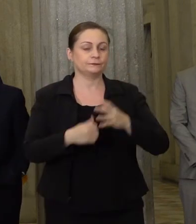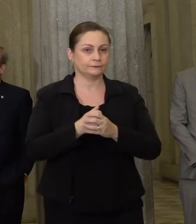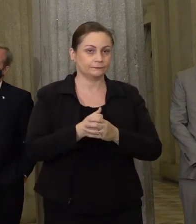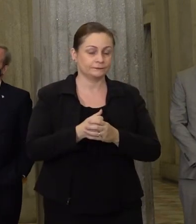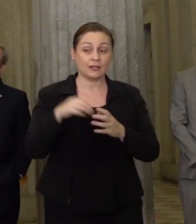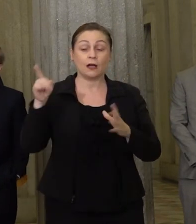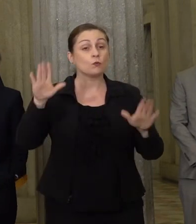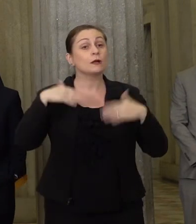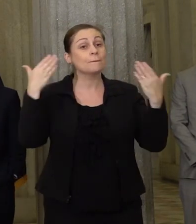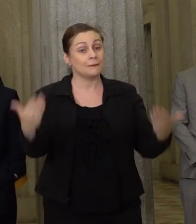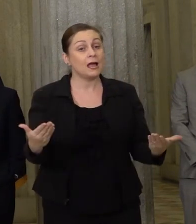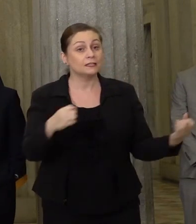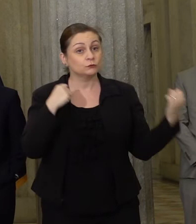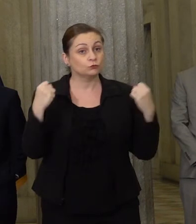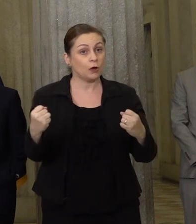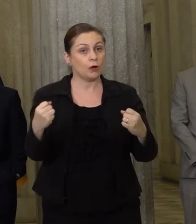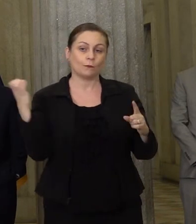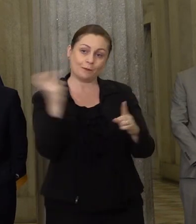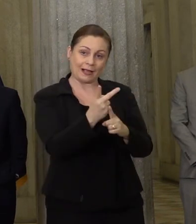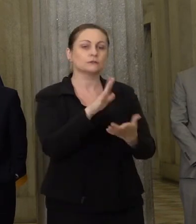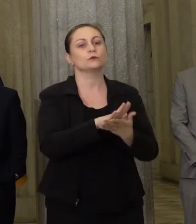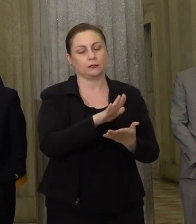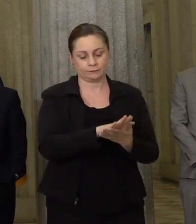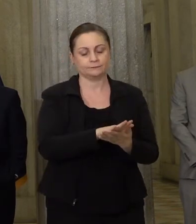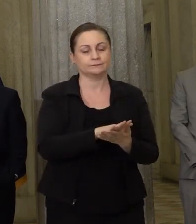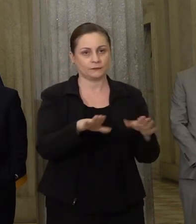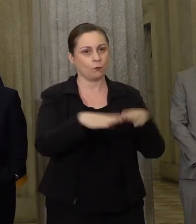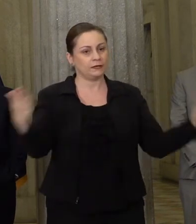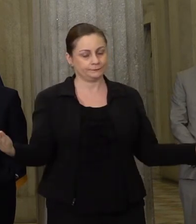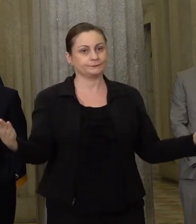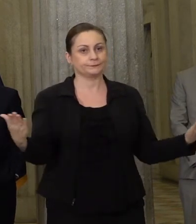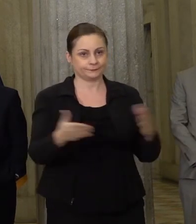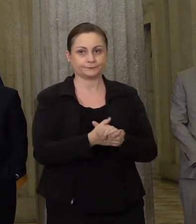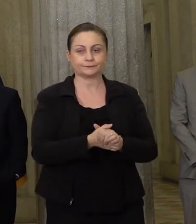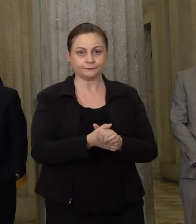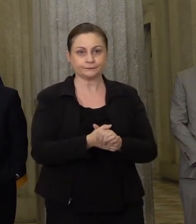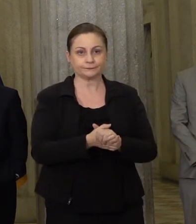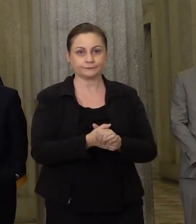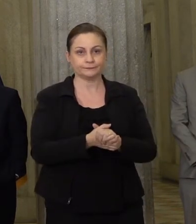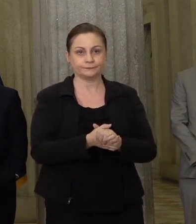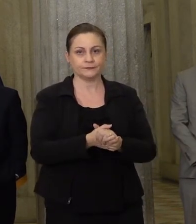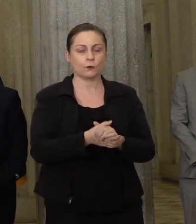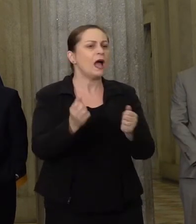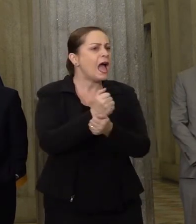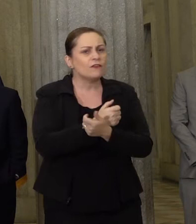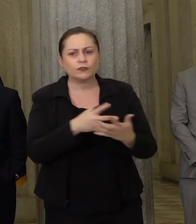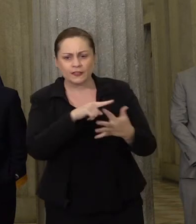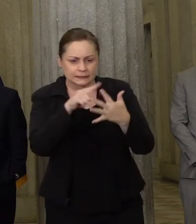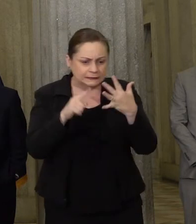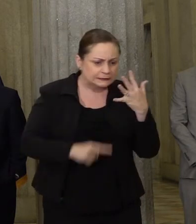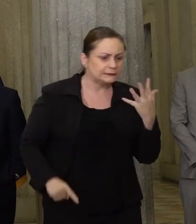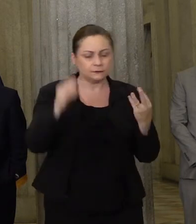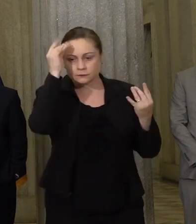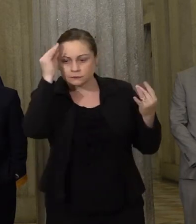are recommending strongly that we go back to school, that the schools open back up. So all of those things are being taken into consideration.